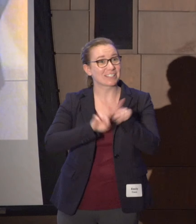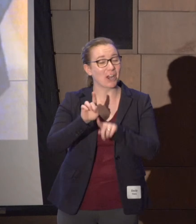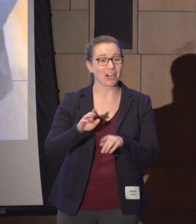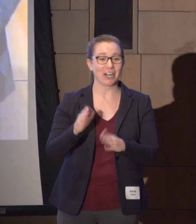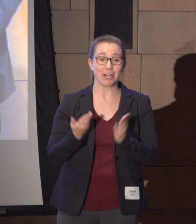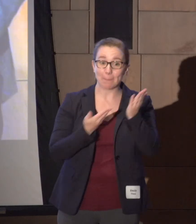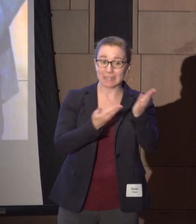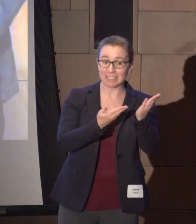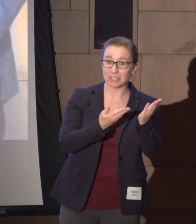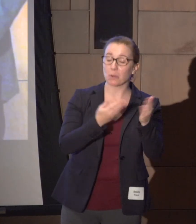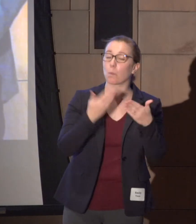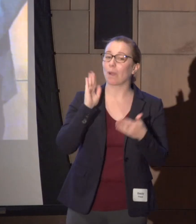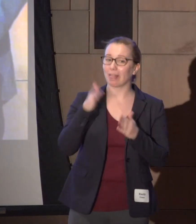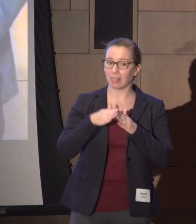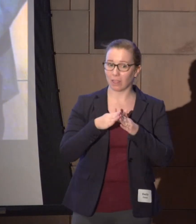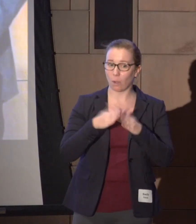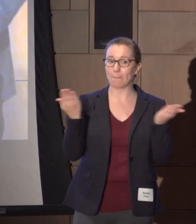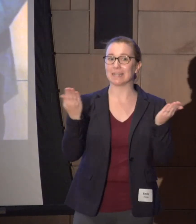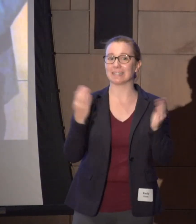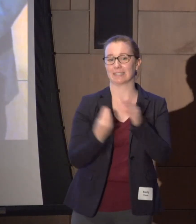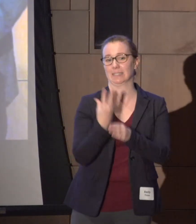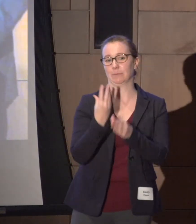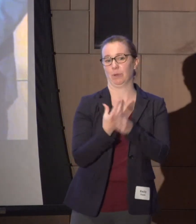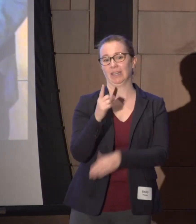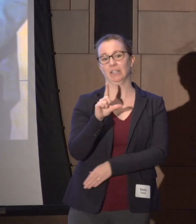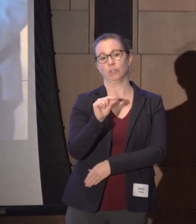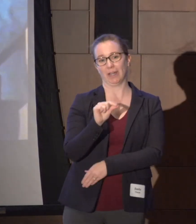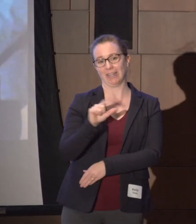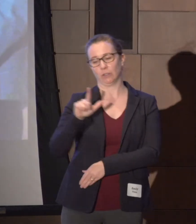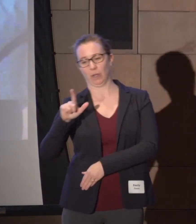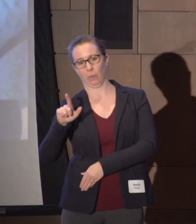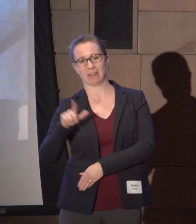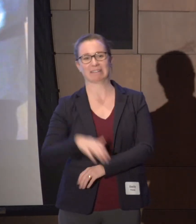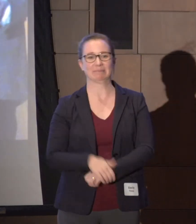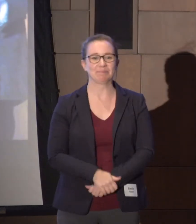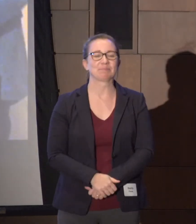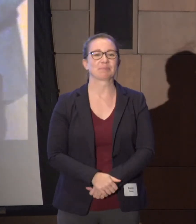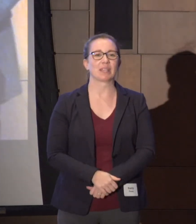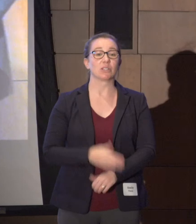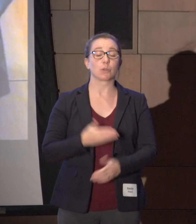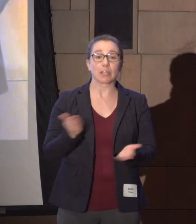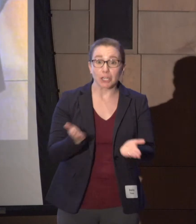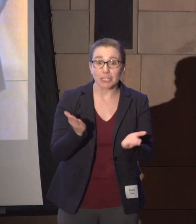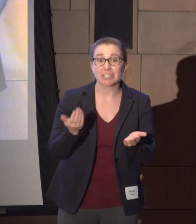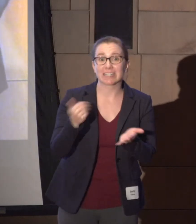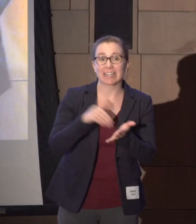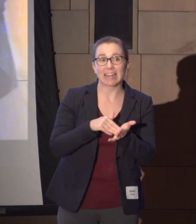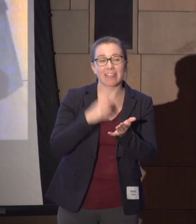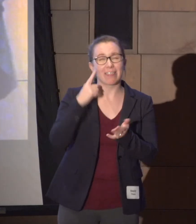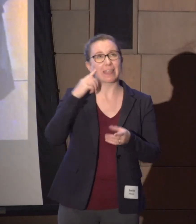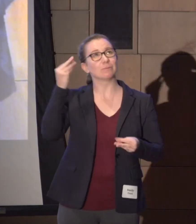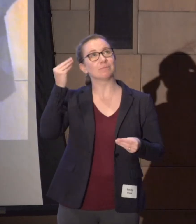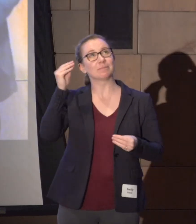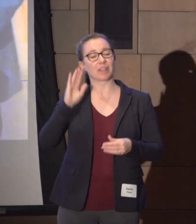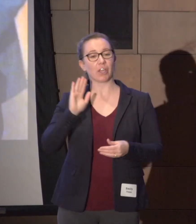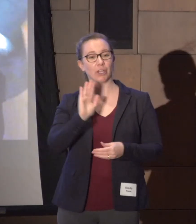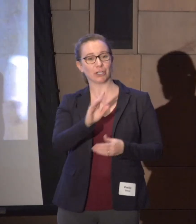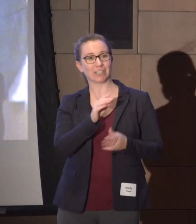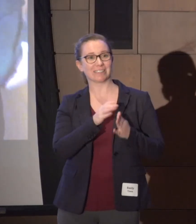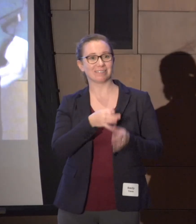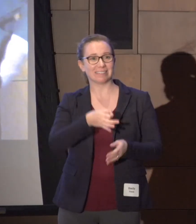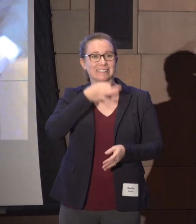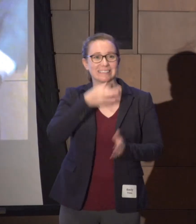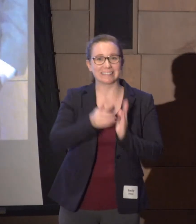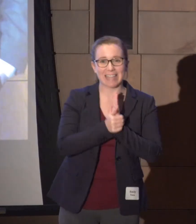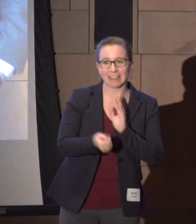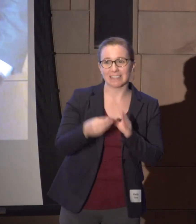Nominations which will be opening in the spring of 2021. So we encourage you to begin thinking about the young talent in your personal and professional lives and